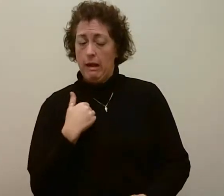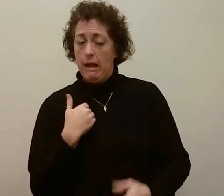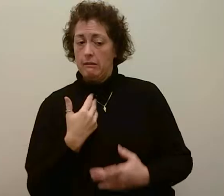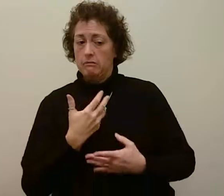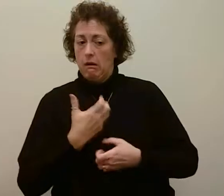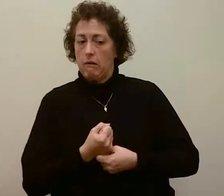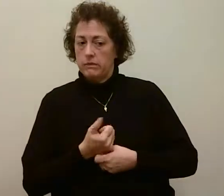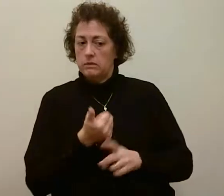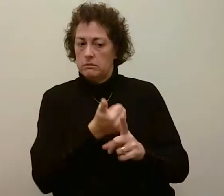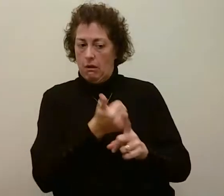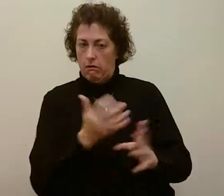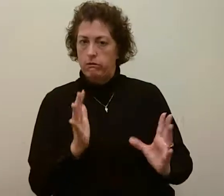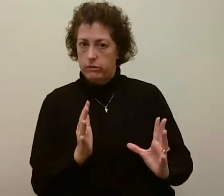Now let's talk about terminology.